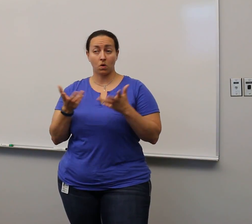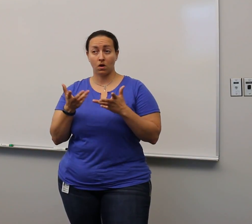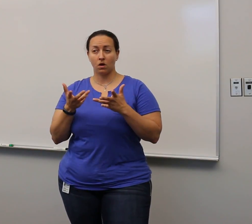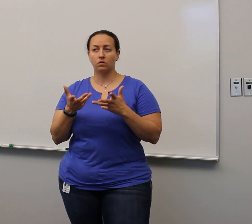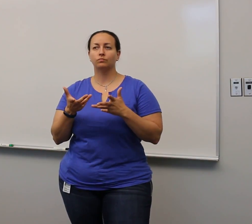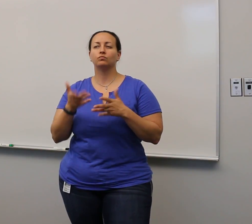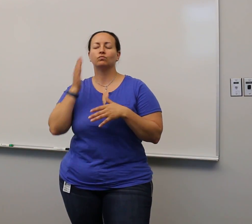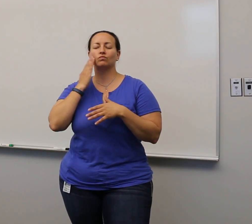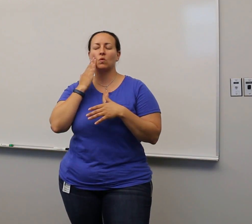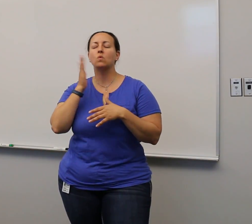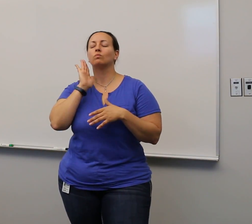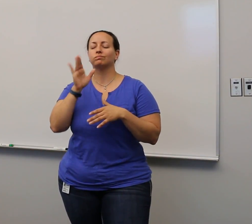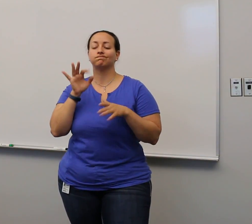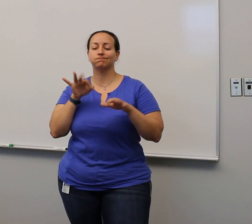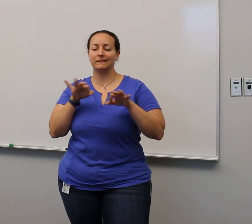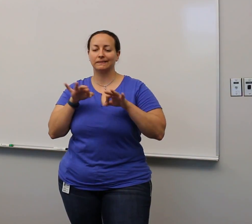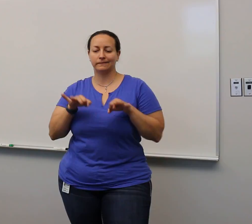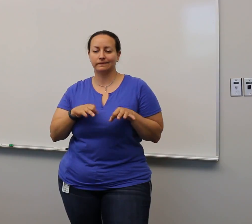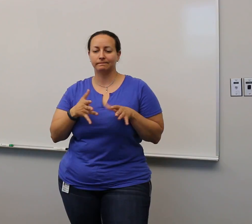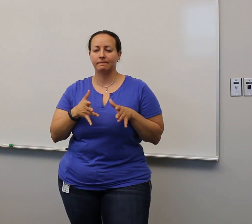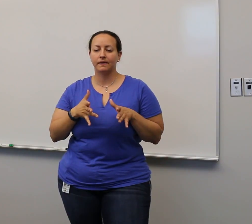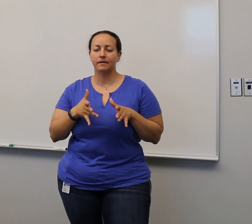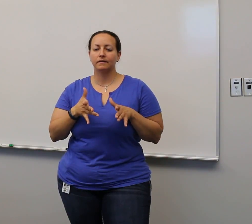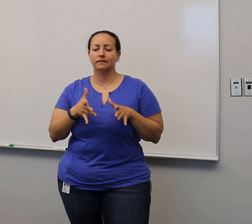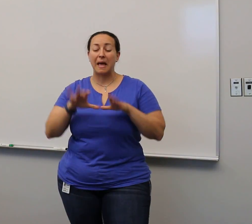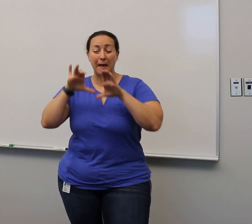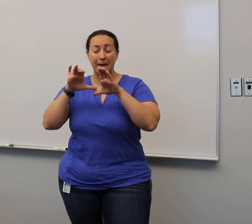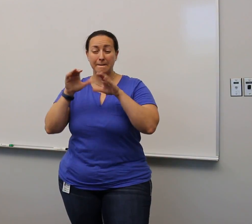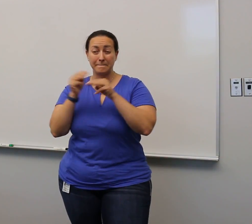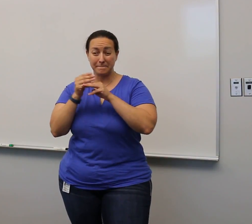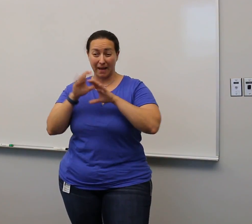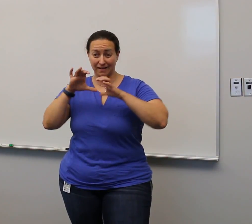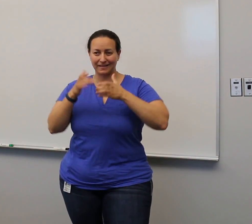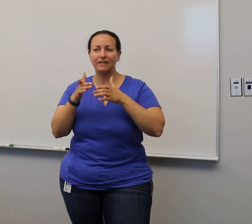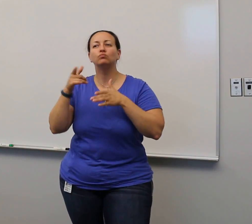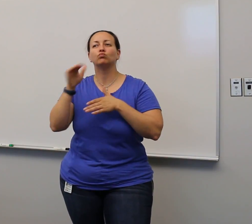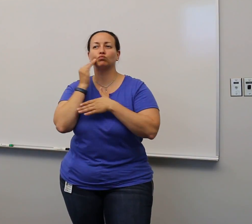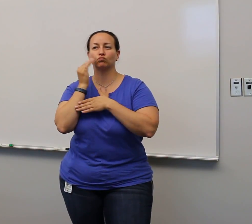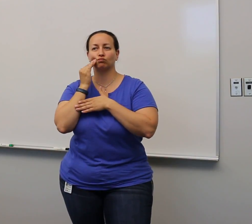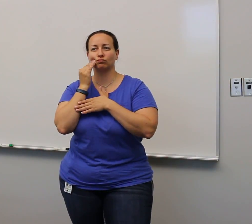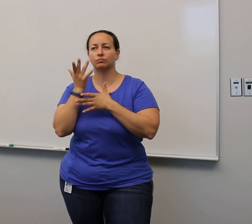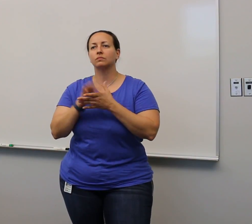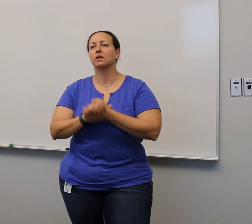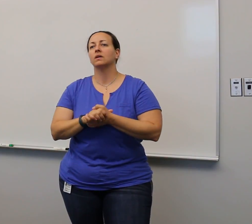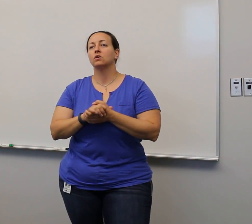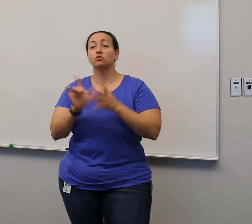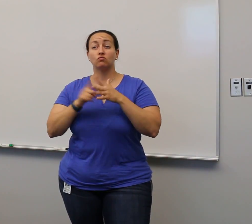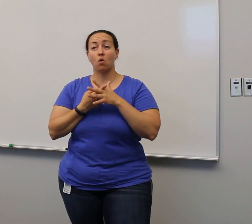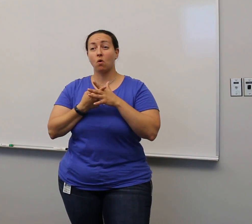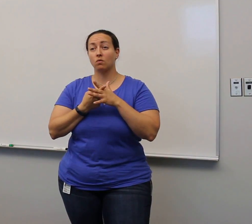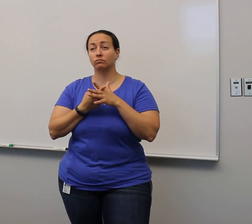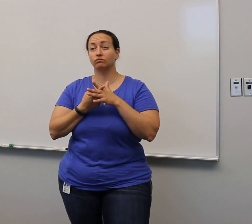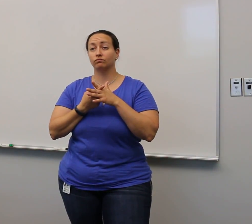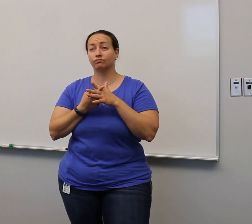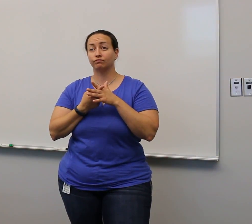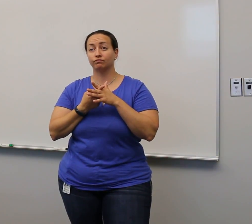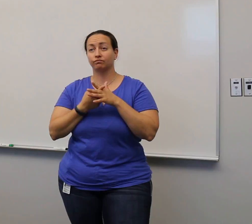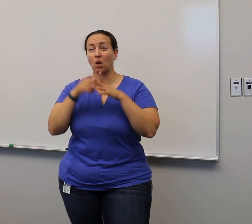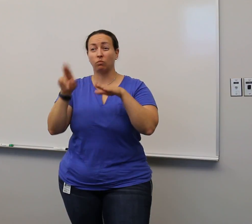classes. And we'll start with the natural numbers. The natural numbers are the numbers starting with the